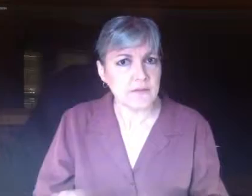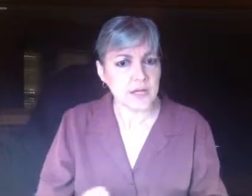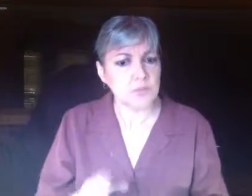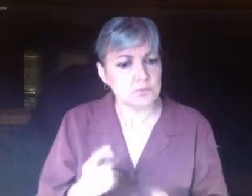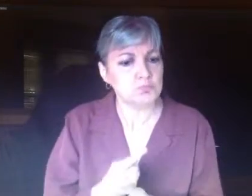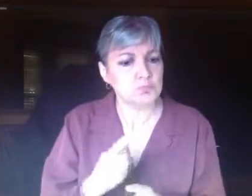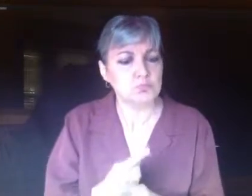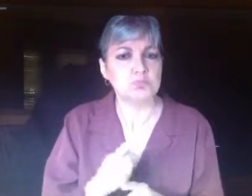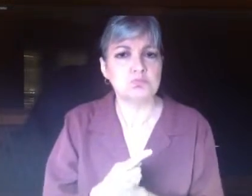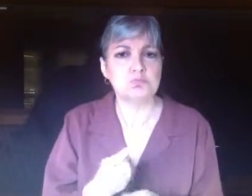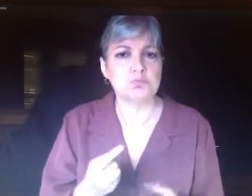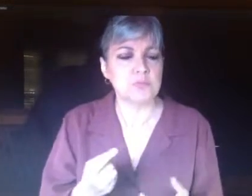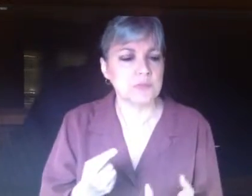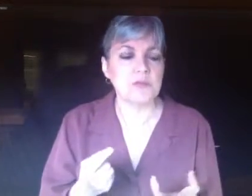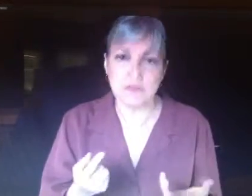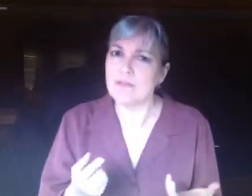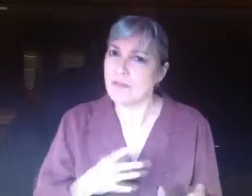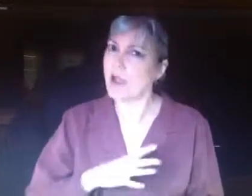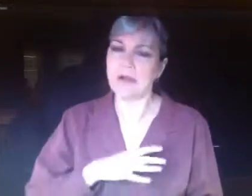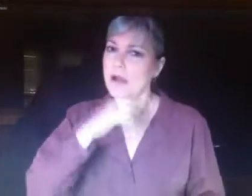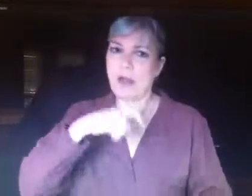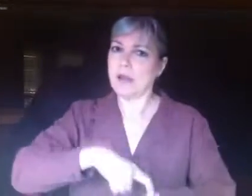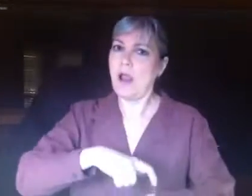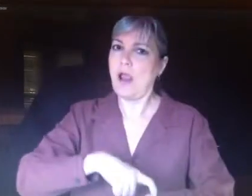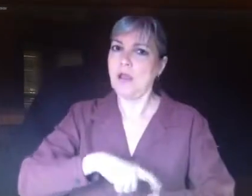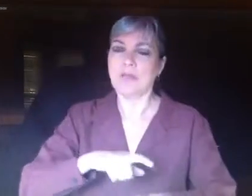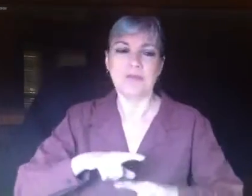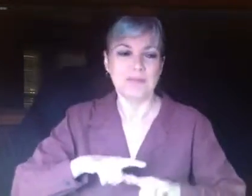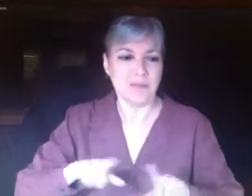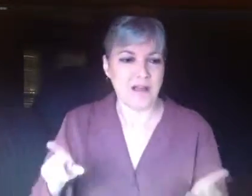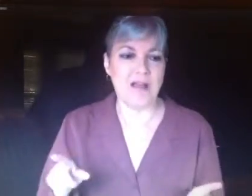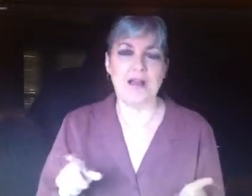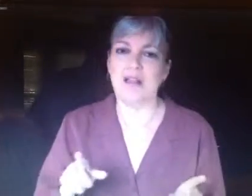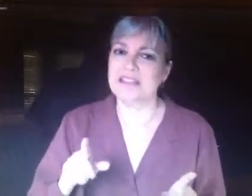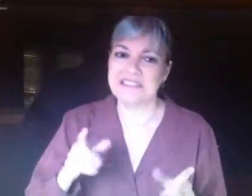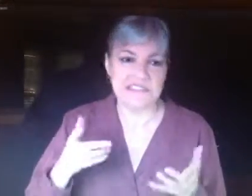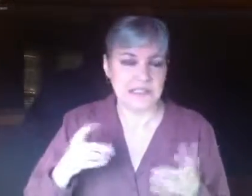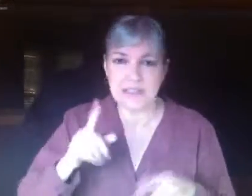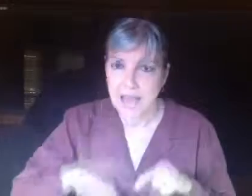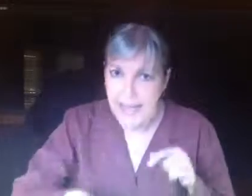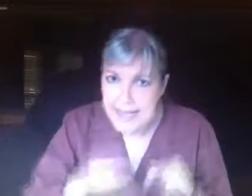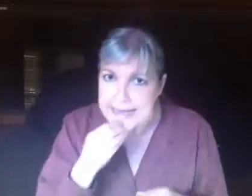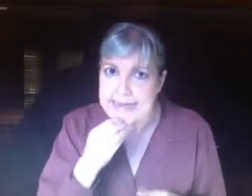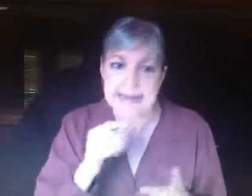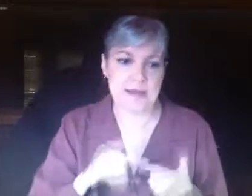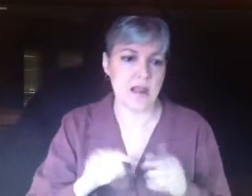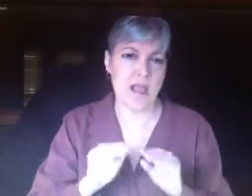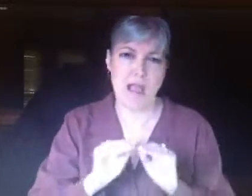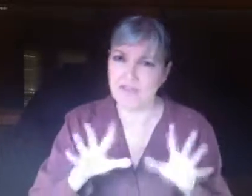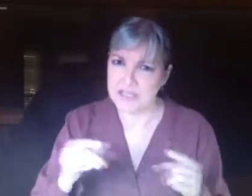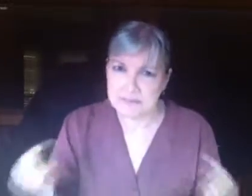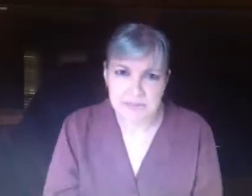of course it's still sick, but it can still do those regular activities, then it's okay. Your animal shouldn't get put down yet.